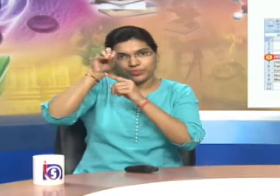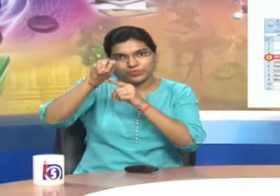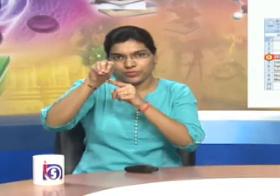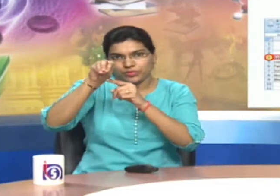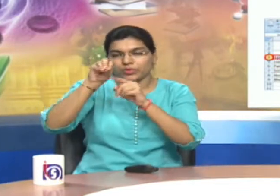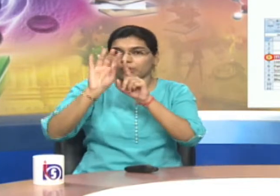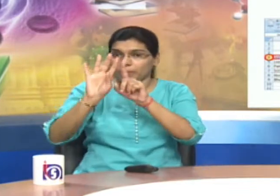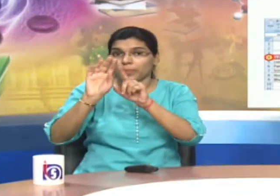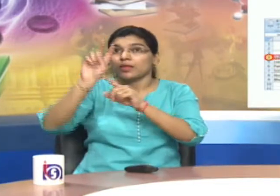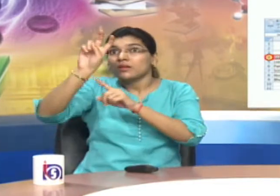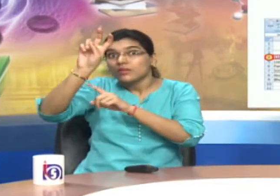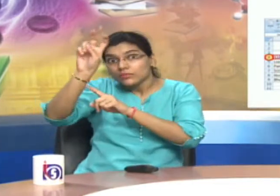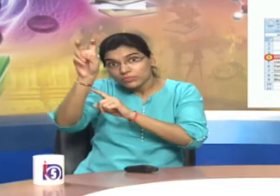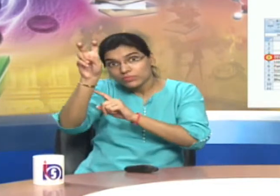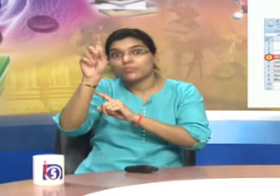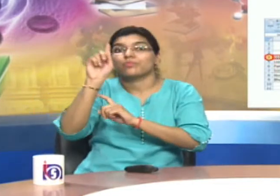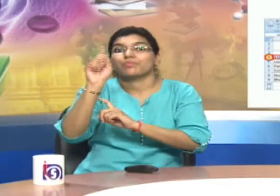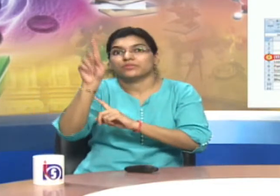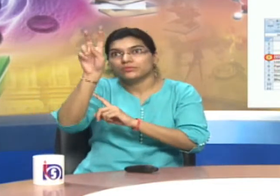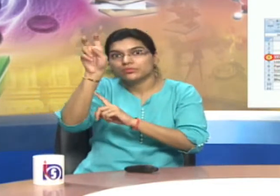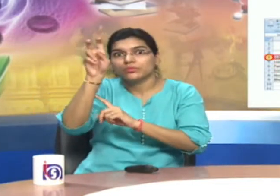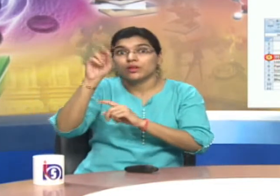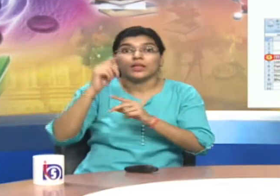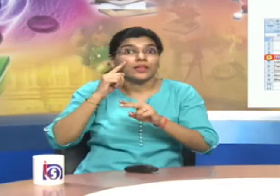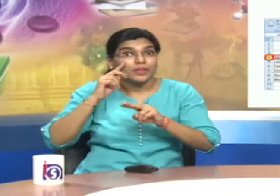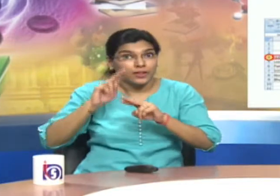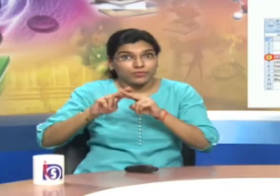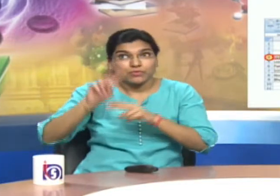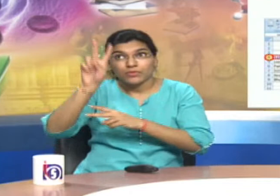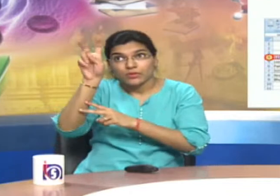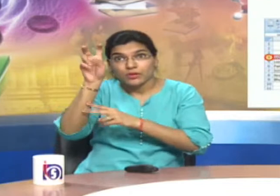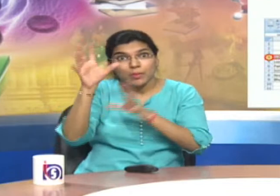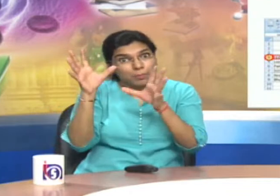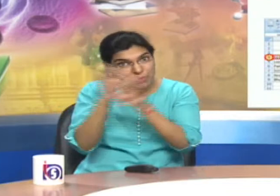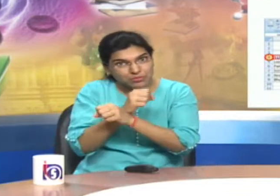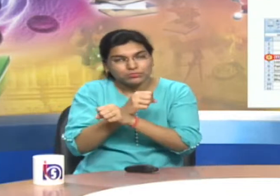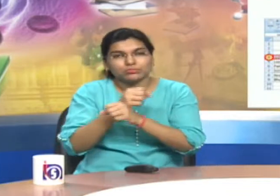any number. Accordingly, it will do the calculation.